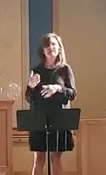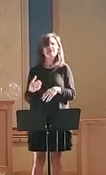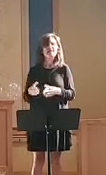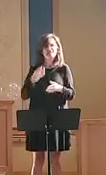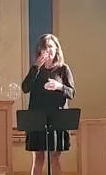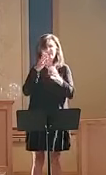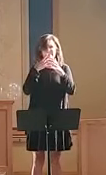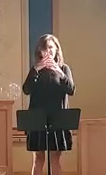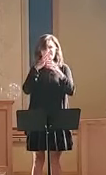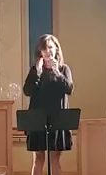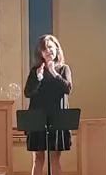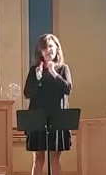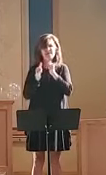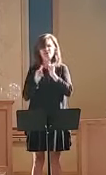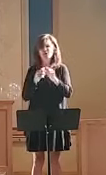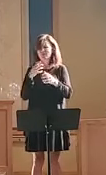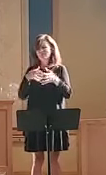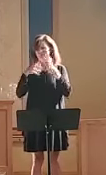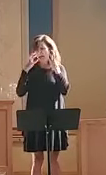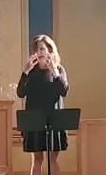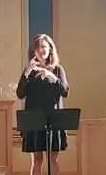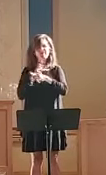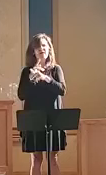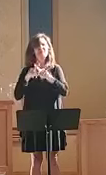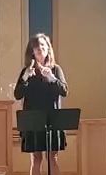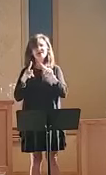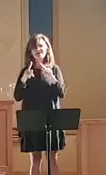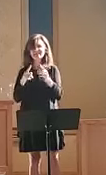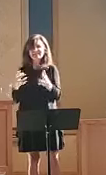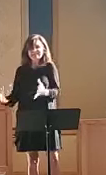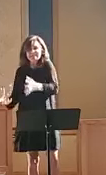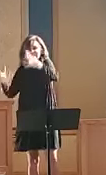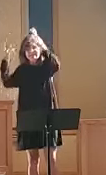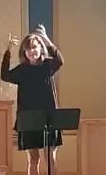it. Consider your life in that respect.